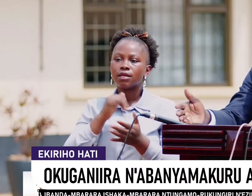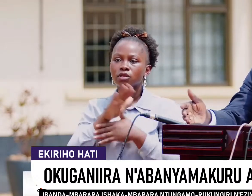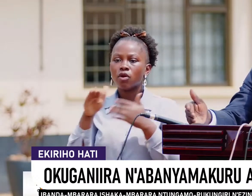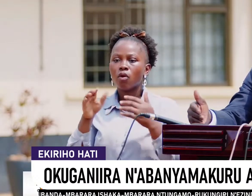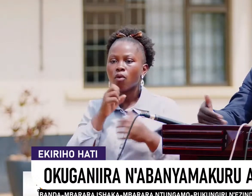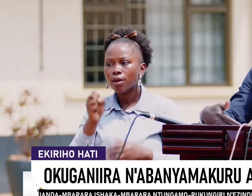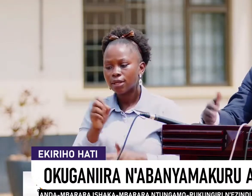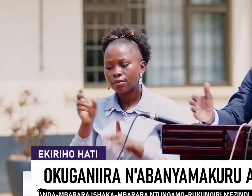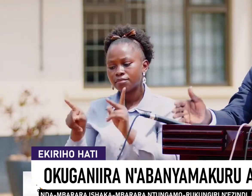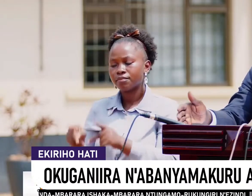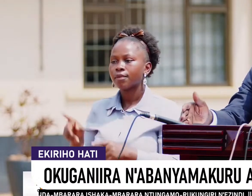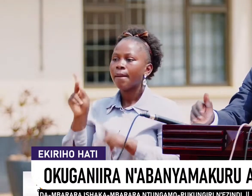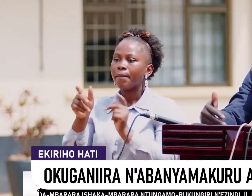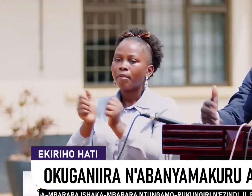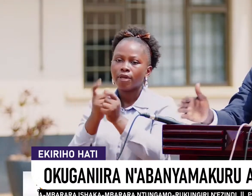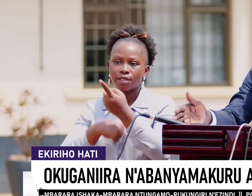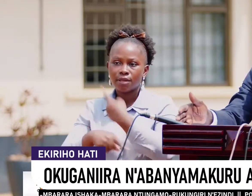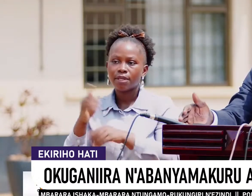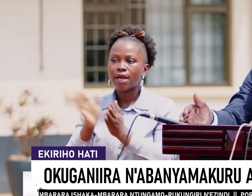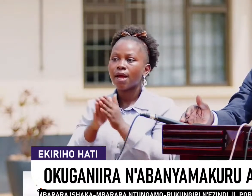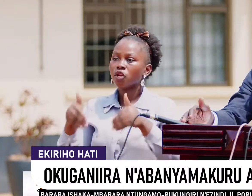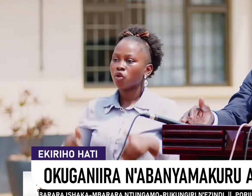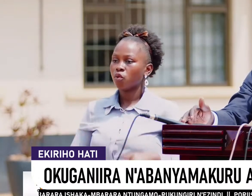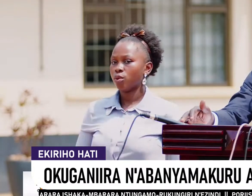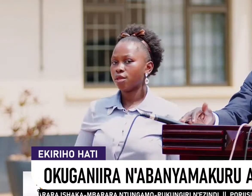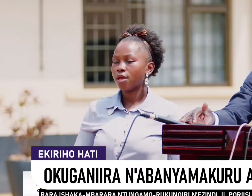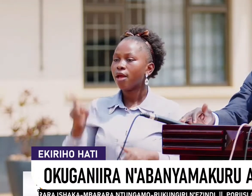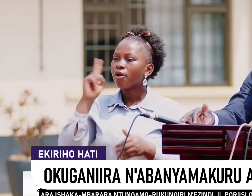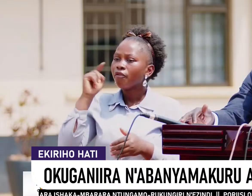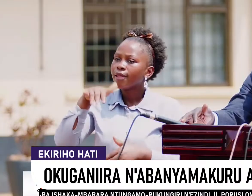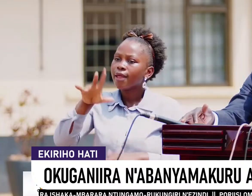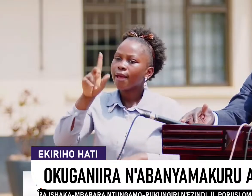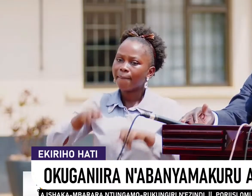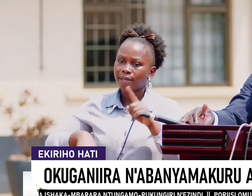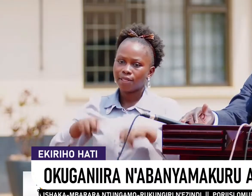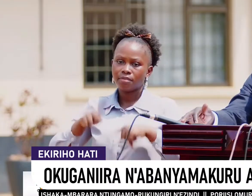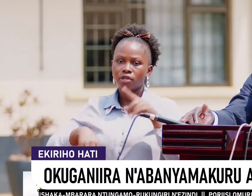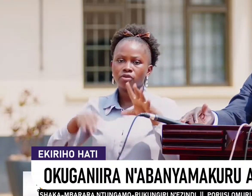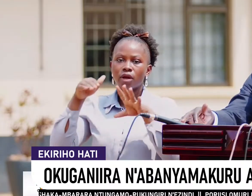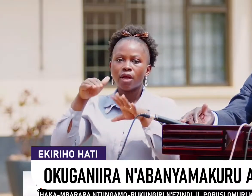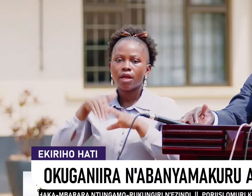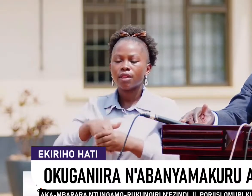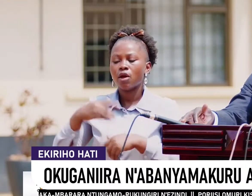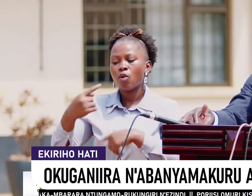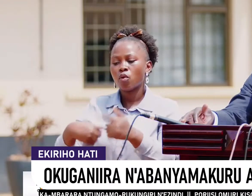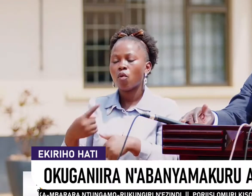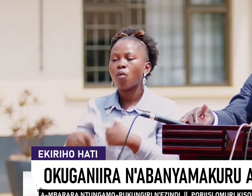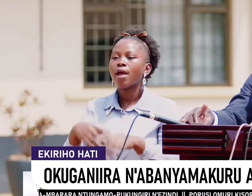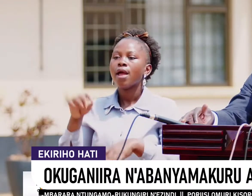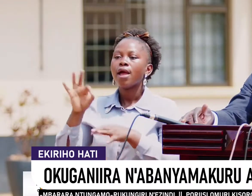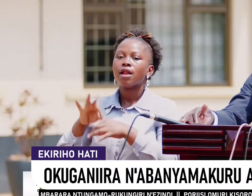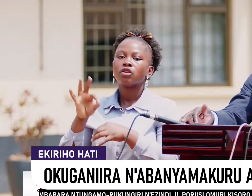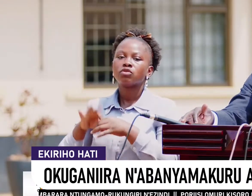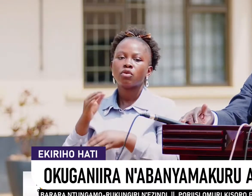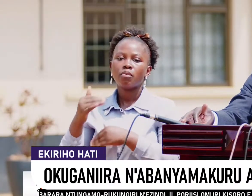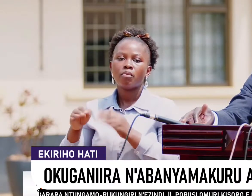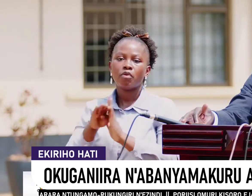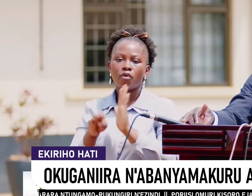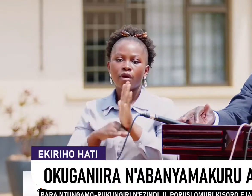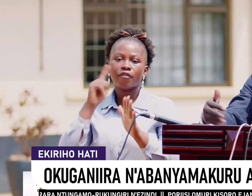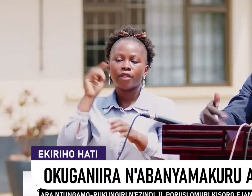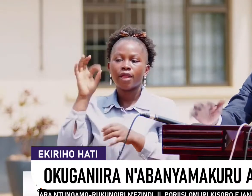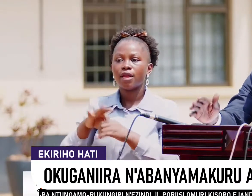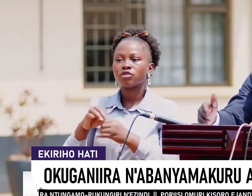older persons, PWDs, and the youth, for their participation in the ongoing electoral program for the